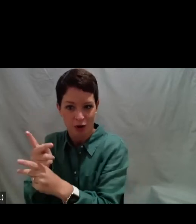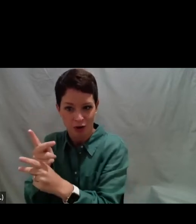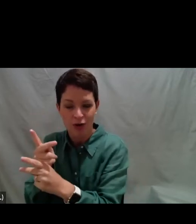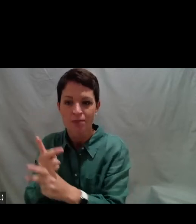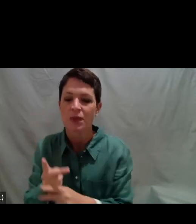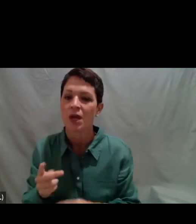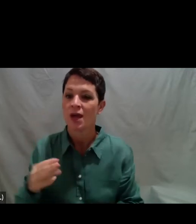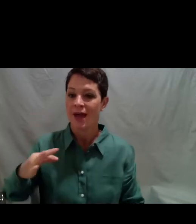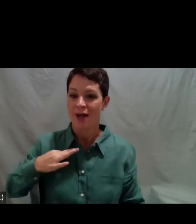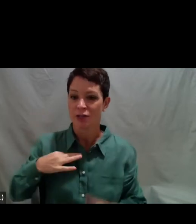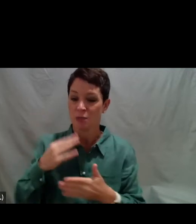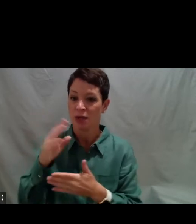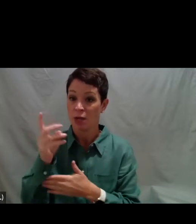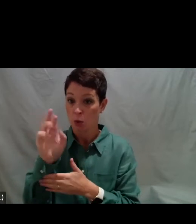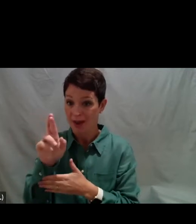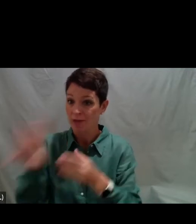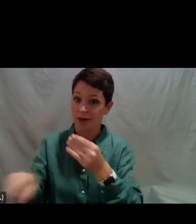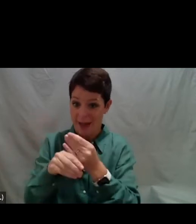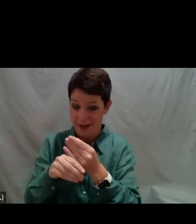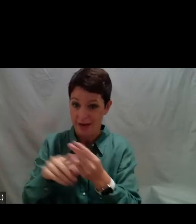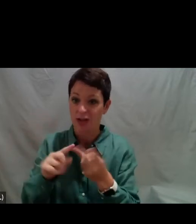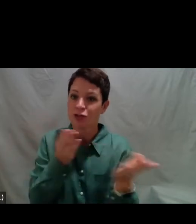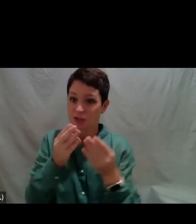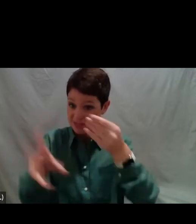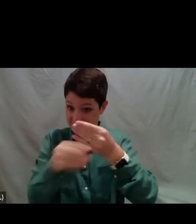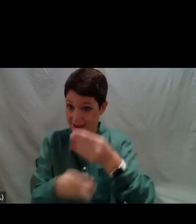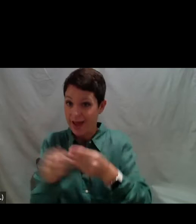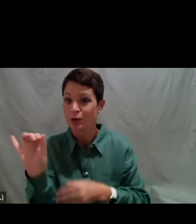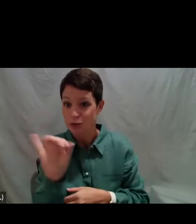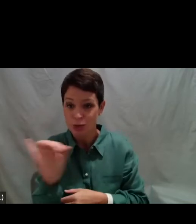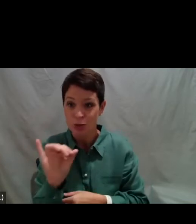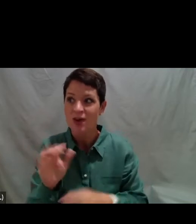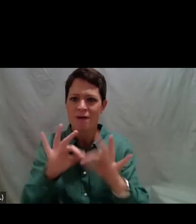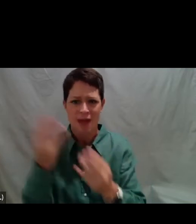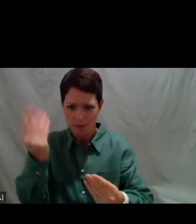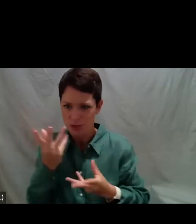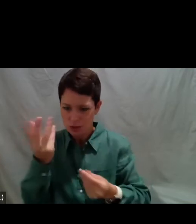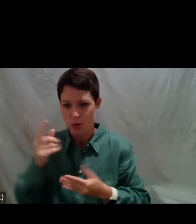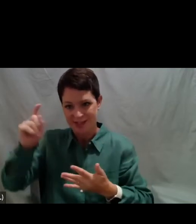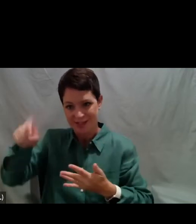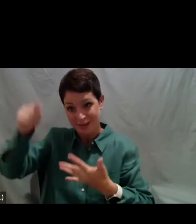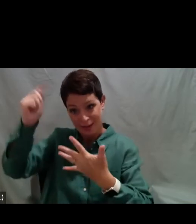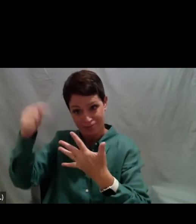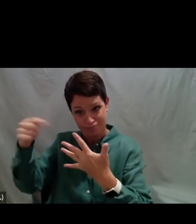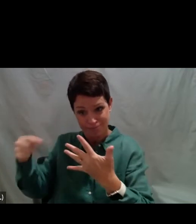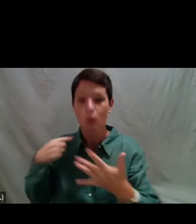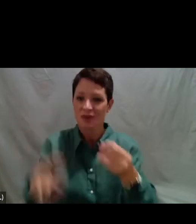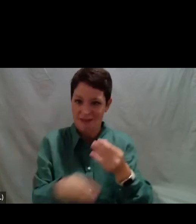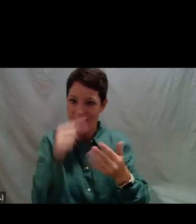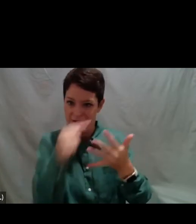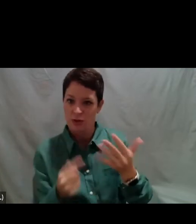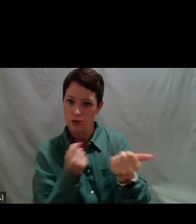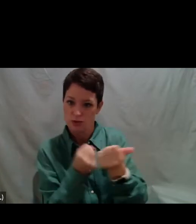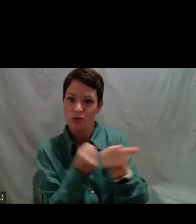the eligibility to our waivers. We added a few services that we heard from families were going to be necessary to